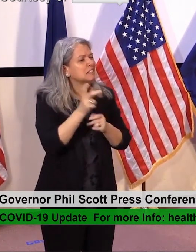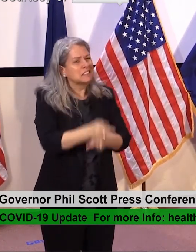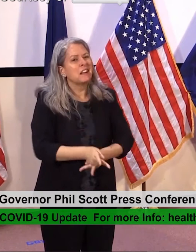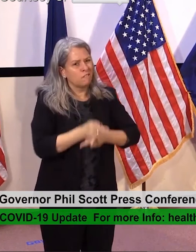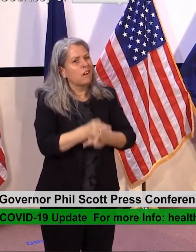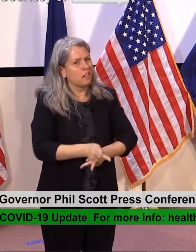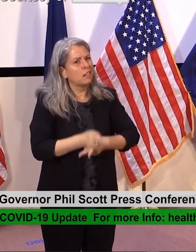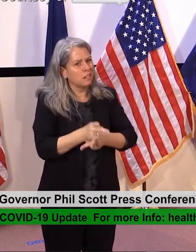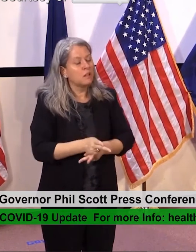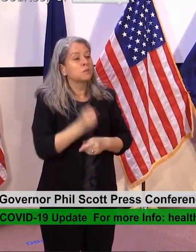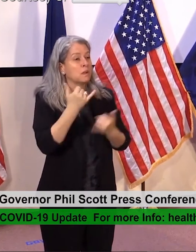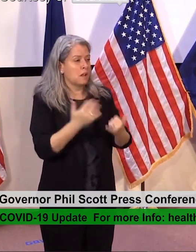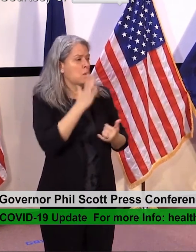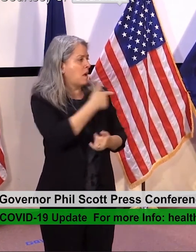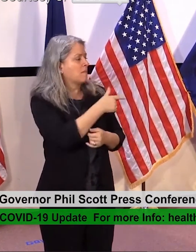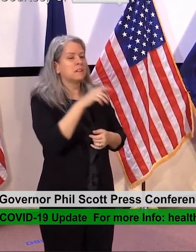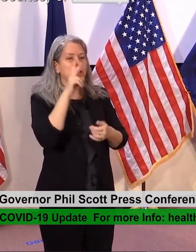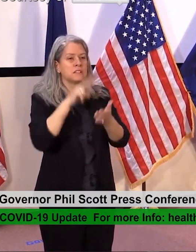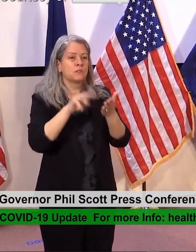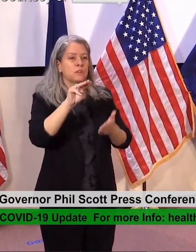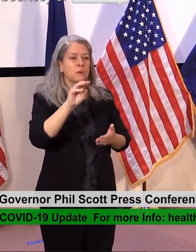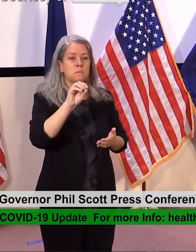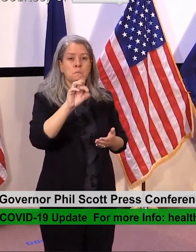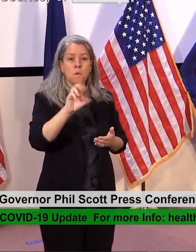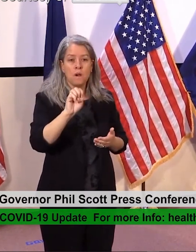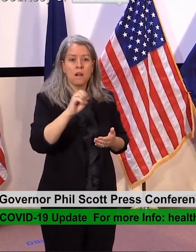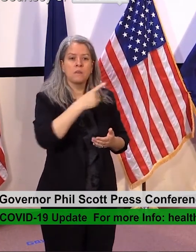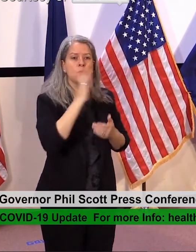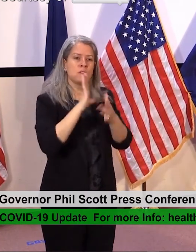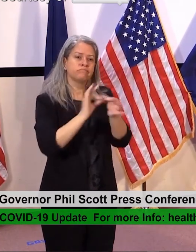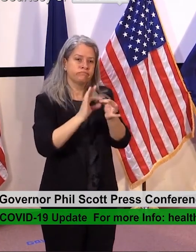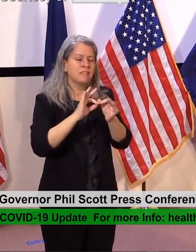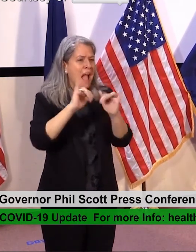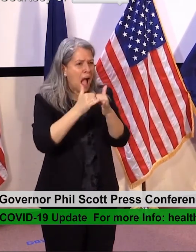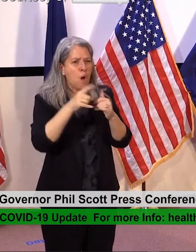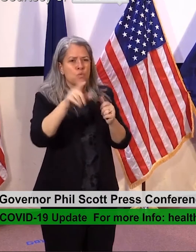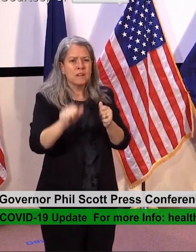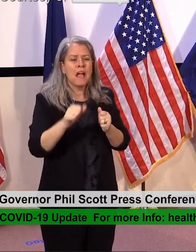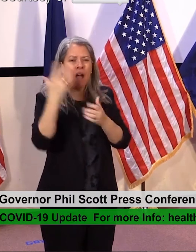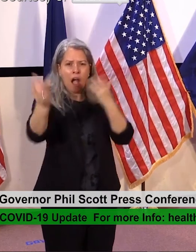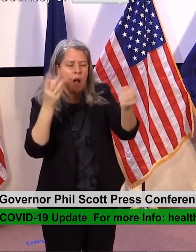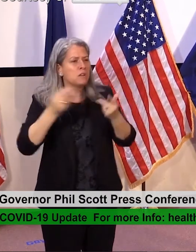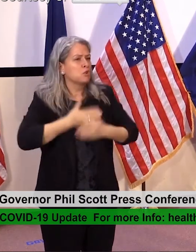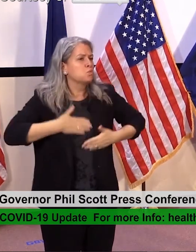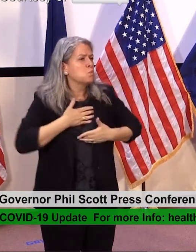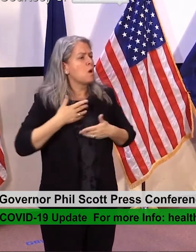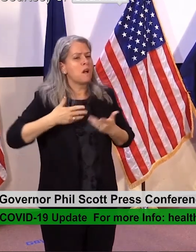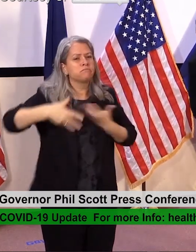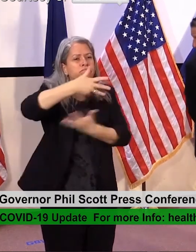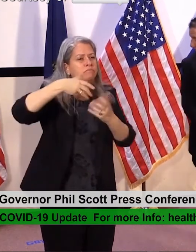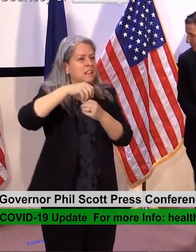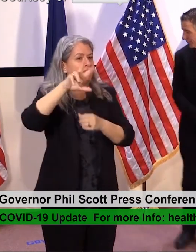So I'm pleased to have Secretary Moore here to talk a little bit about what you can do and what you can do safely.